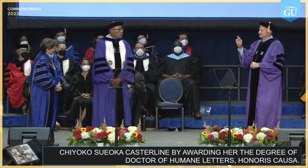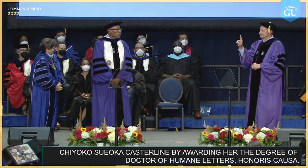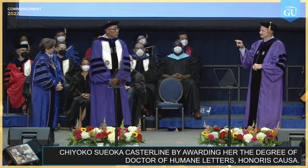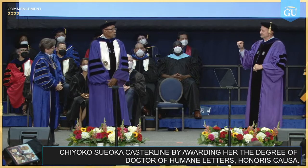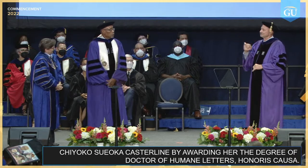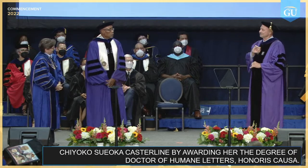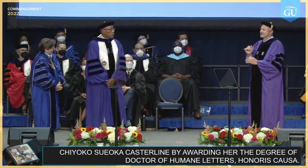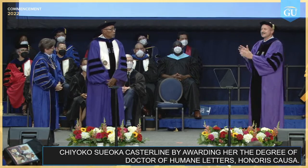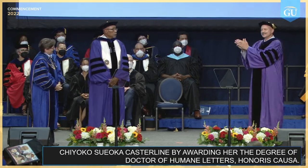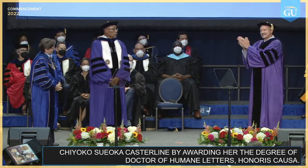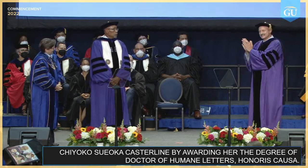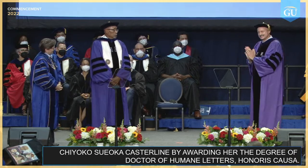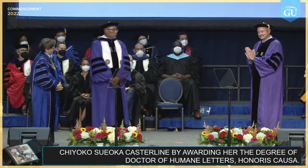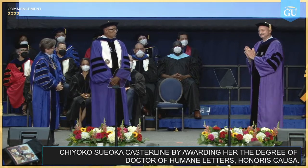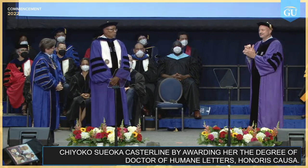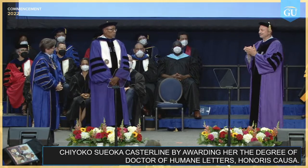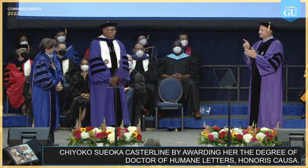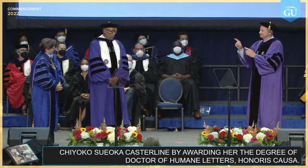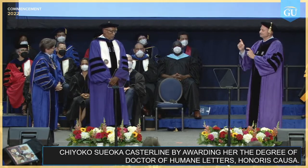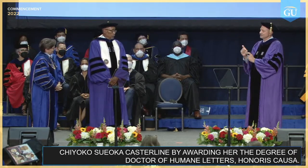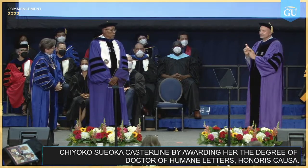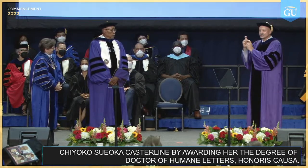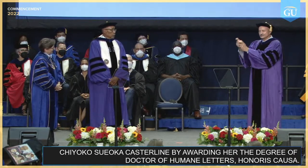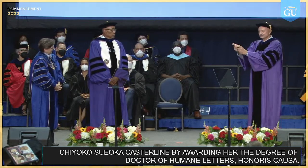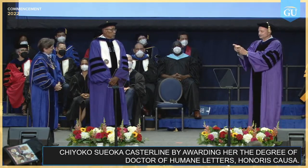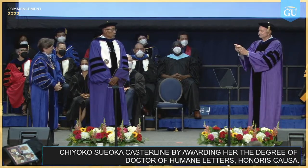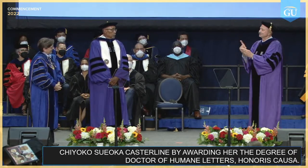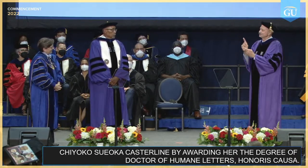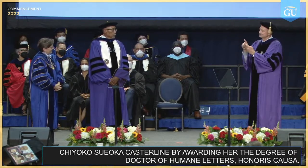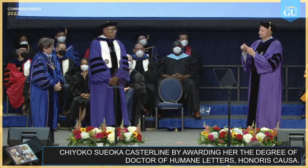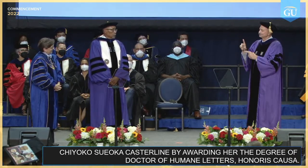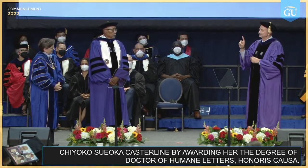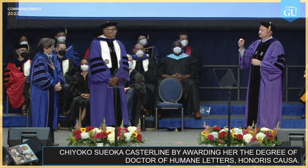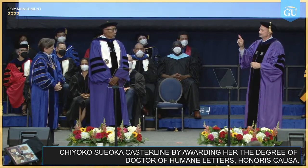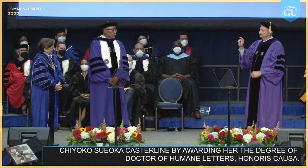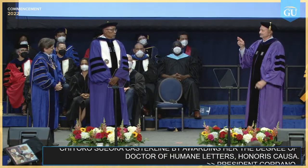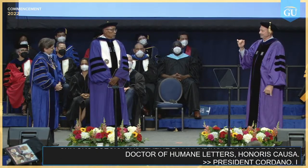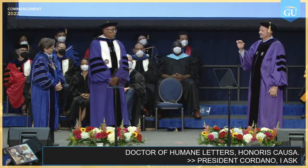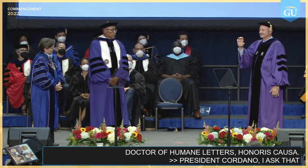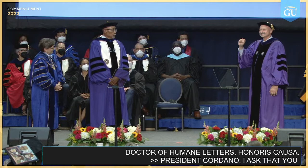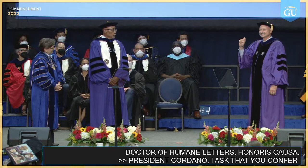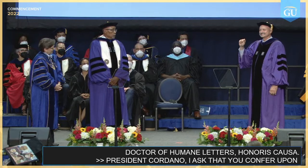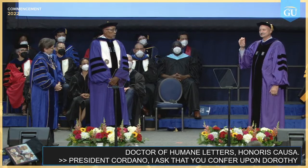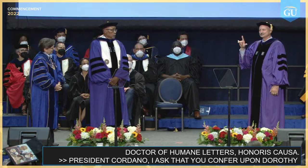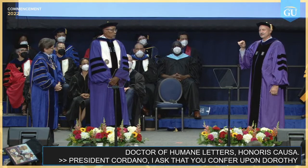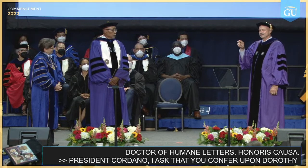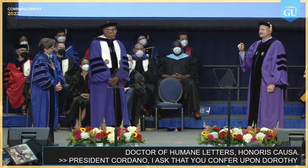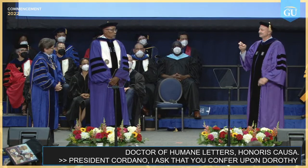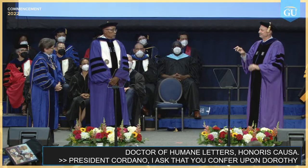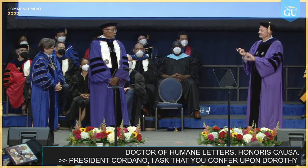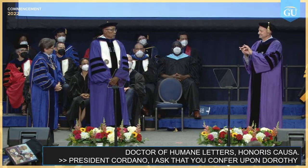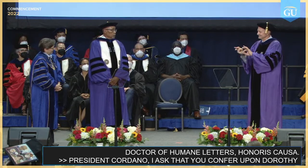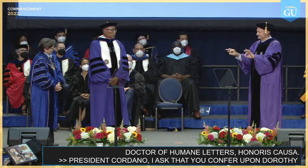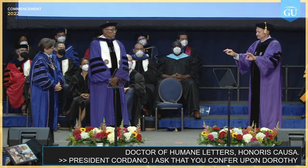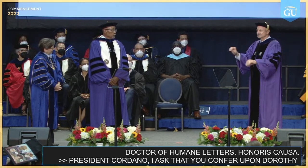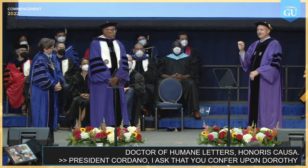President Cordano, I ask that you confer upon Dorothy Casterline the degree of Doctor of